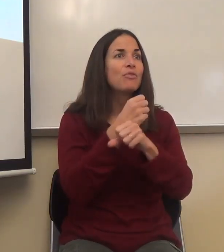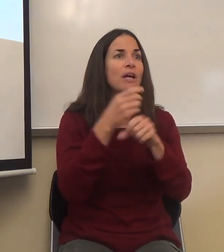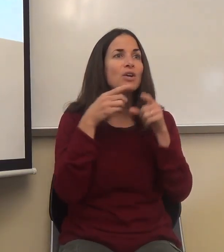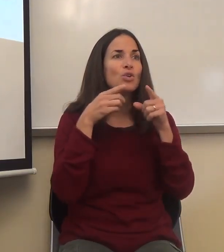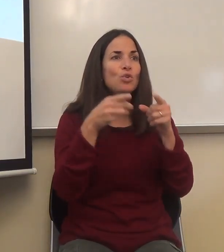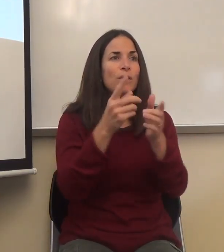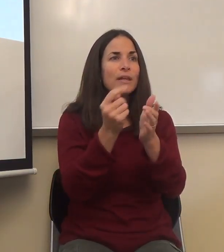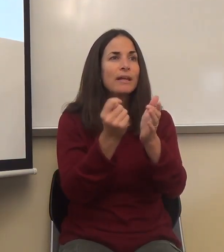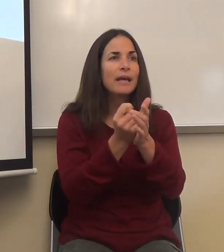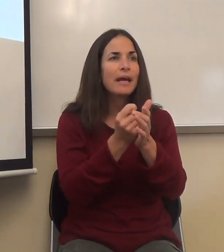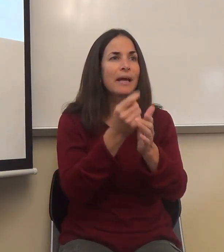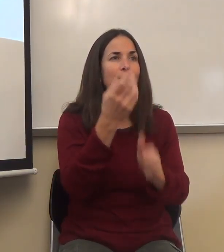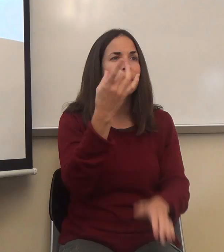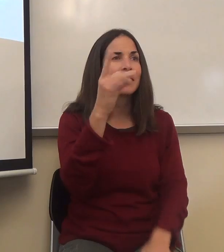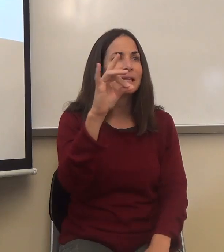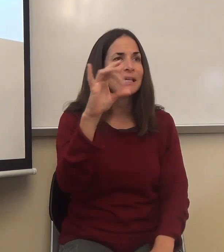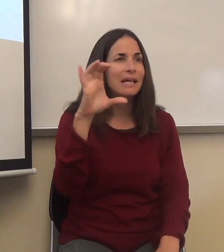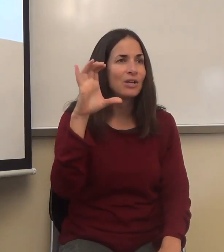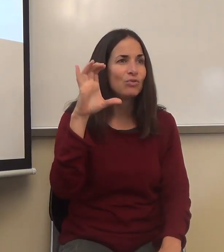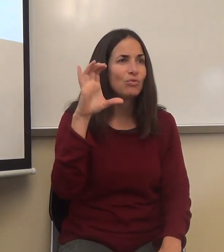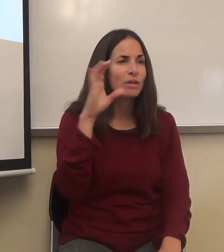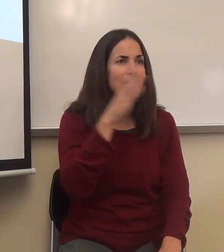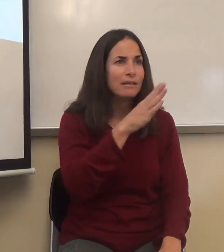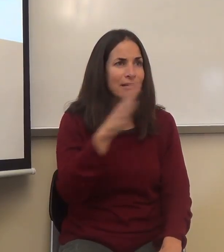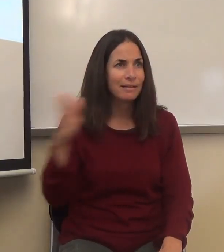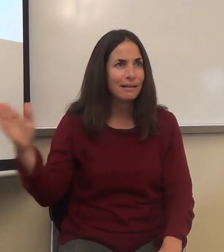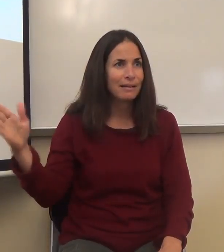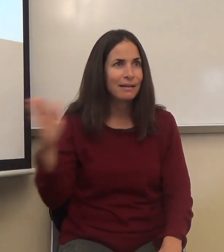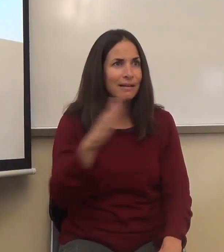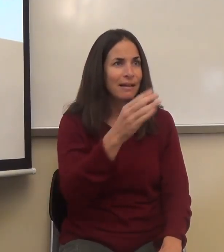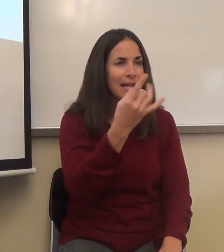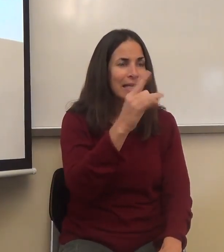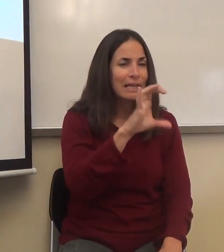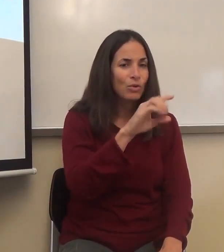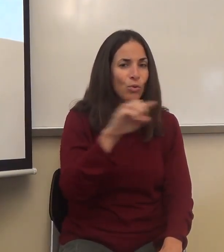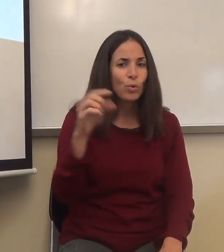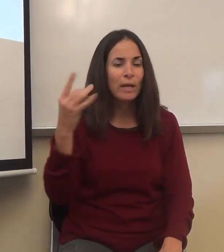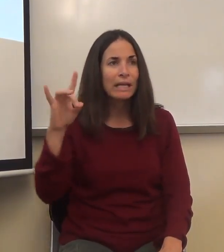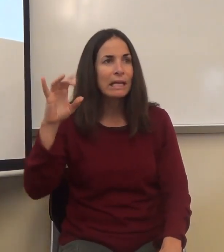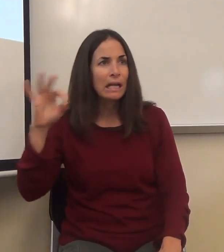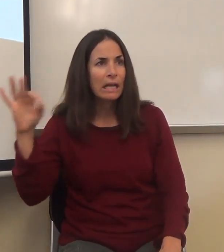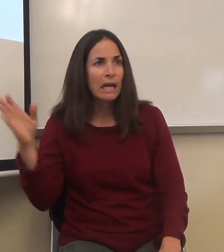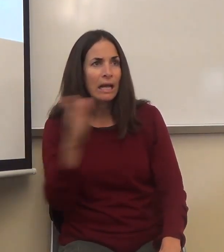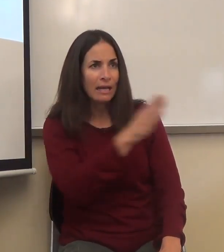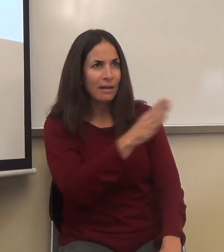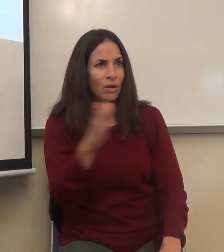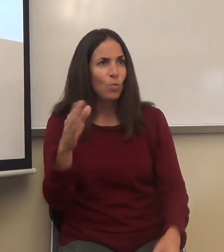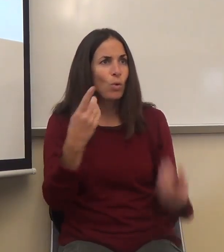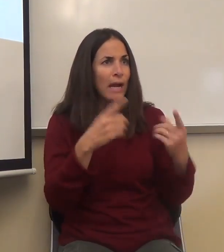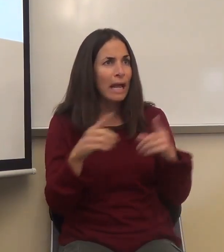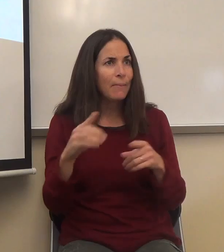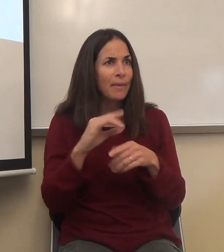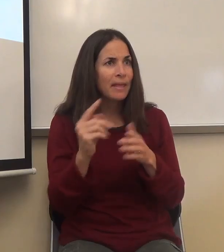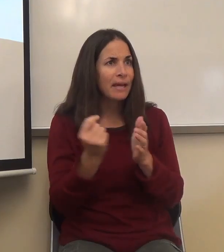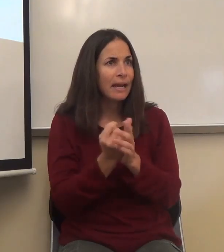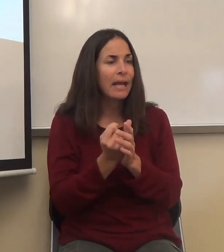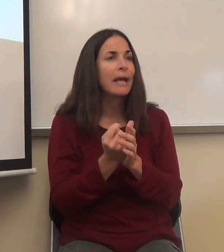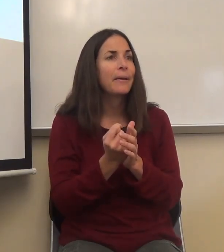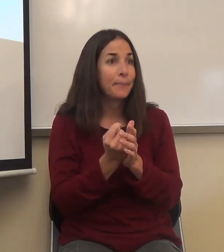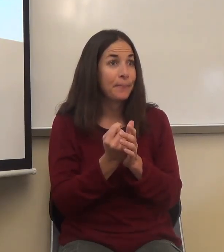word already. And You the know what history the of word that. means. Yeah. Okay, okay. But other people don't know what it means, so they kind of have to put